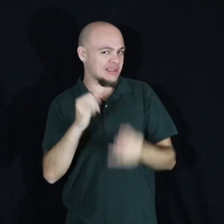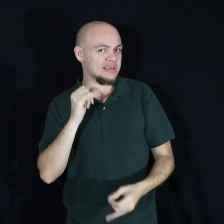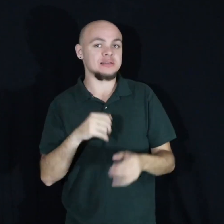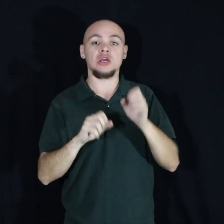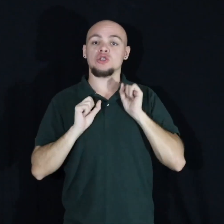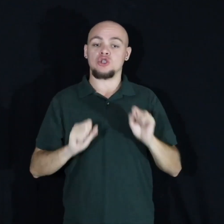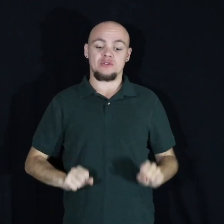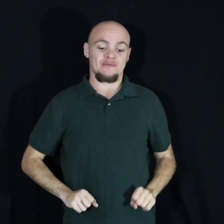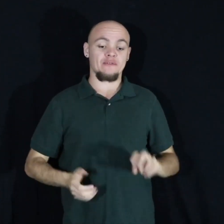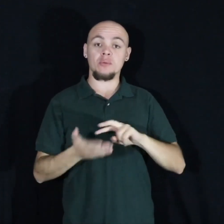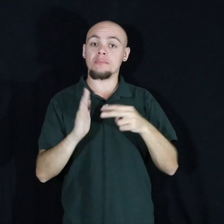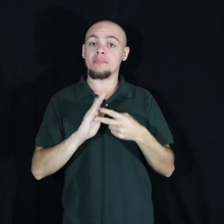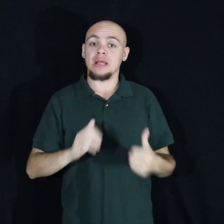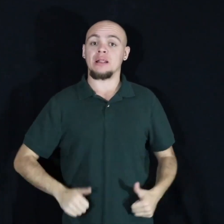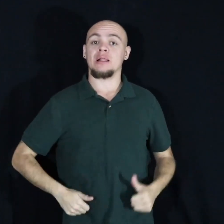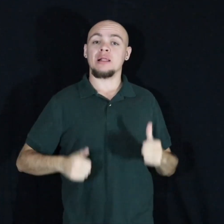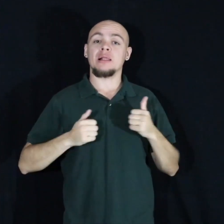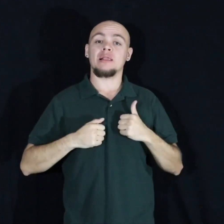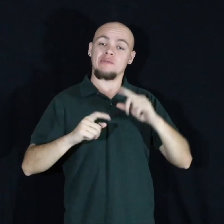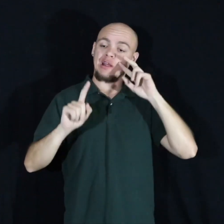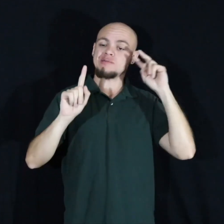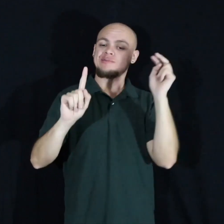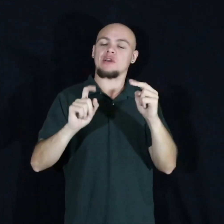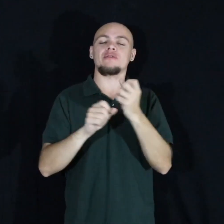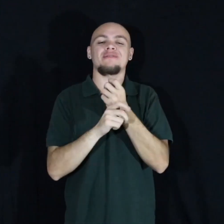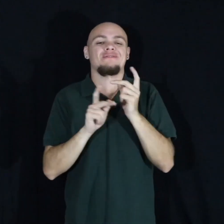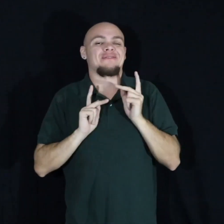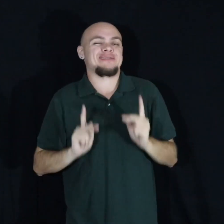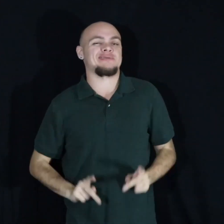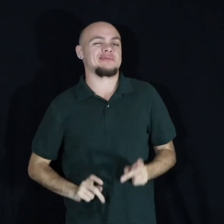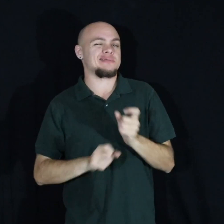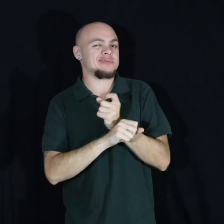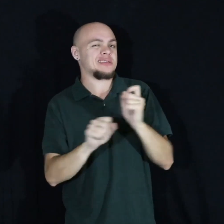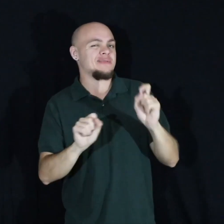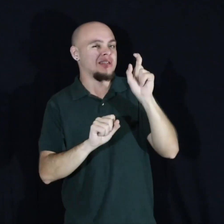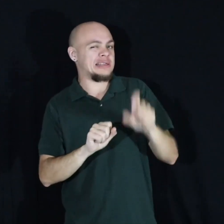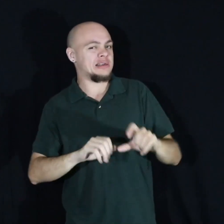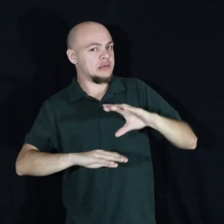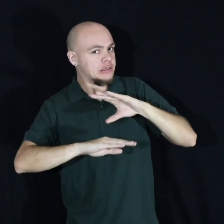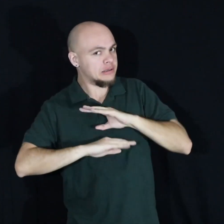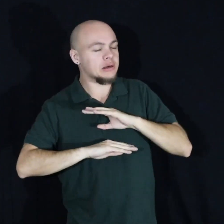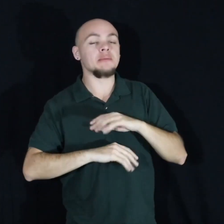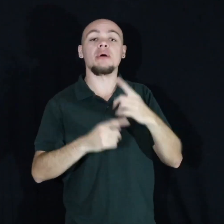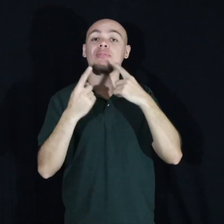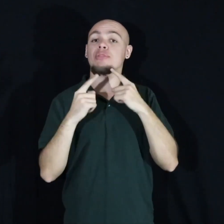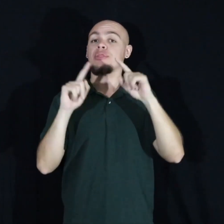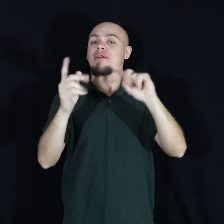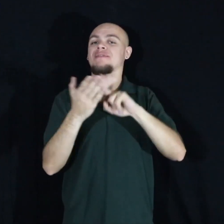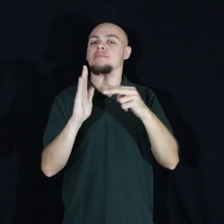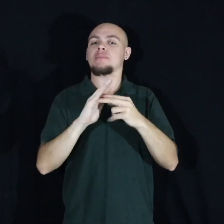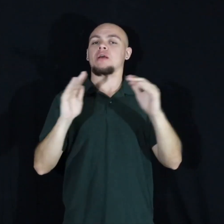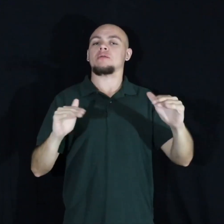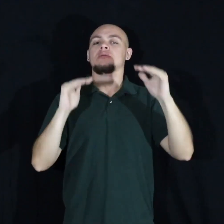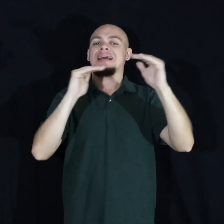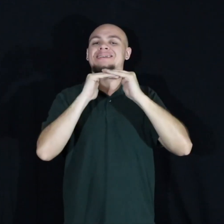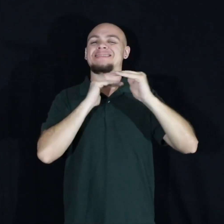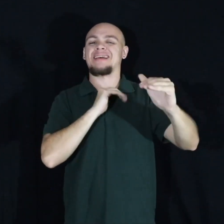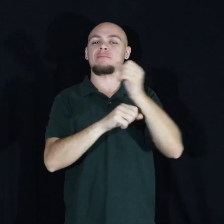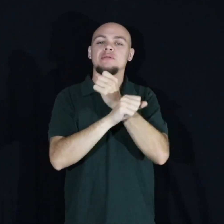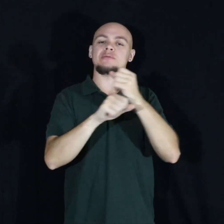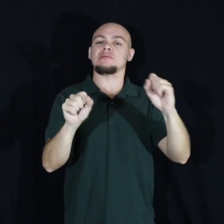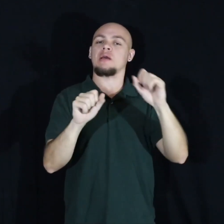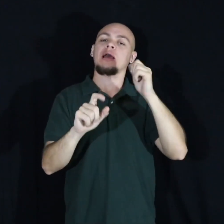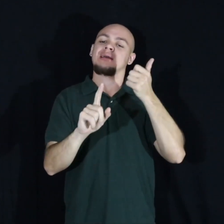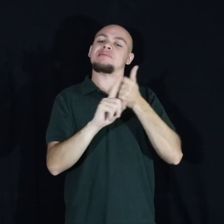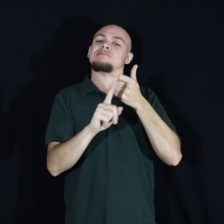is living in vigilance over one's physical safety needs. However, thriving is evolving to a place of stable, secure, and safe